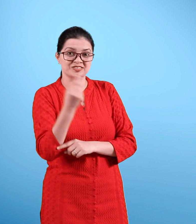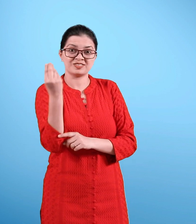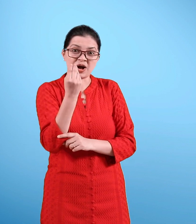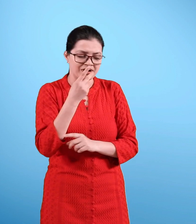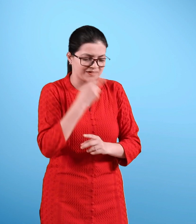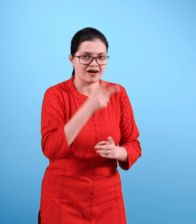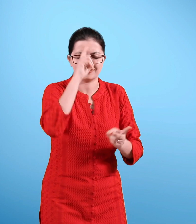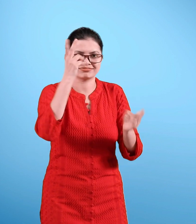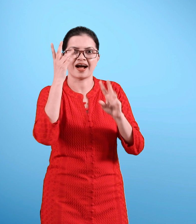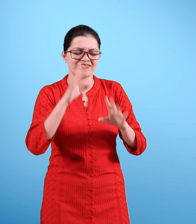shape of the object.